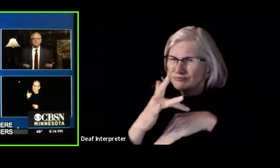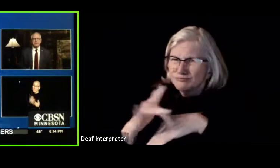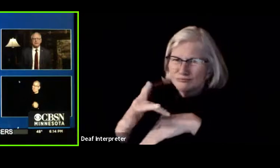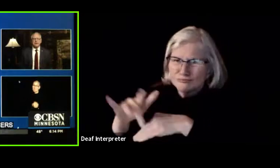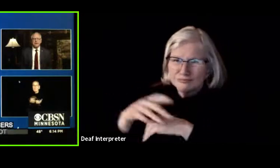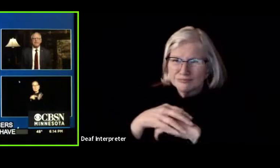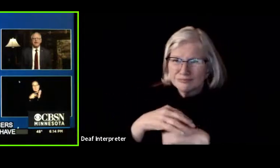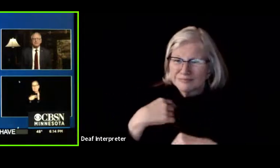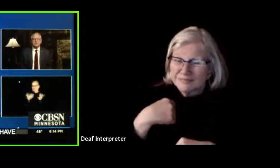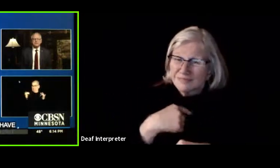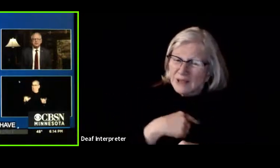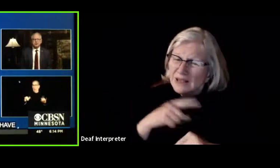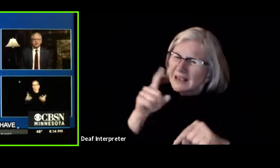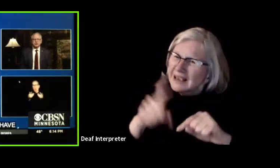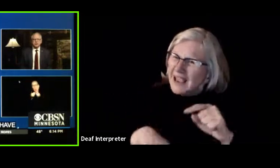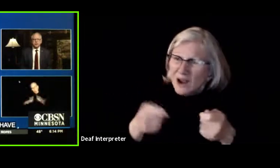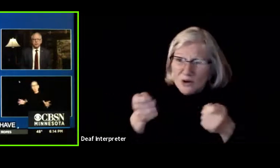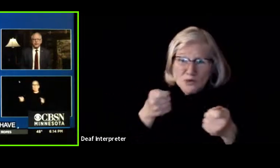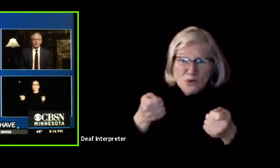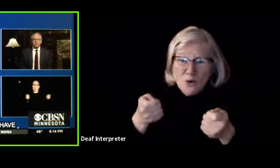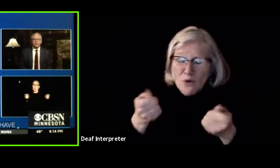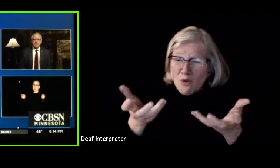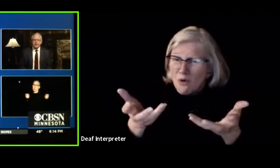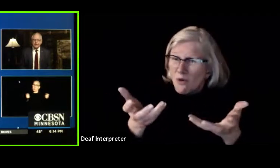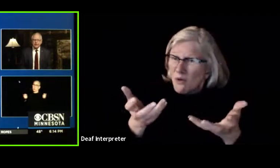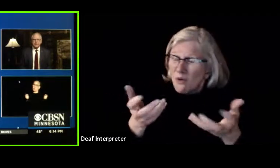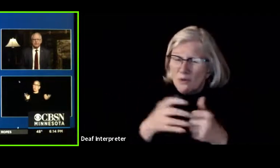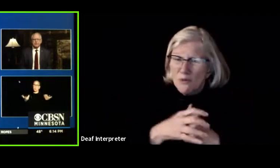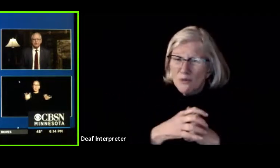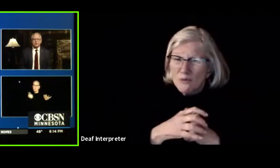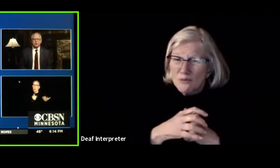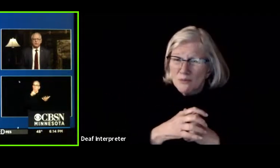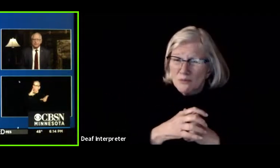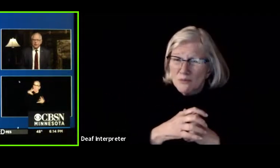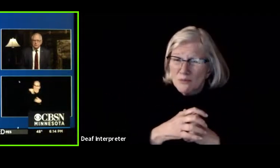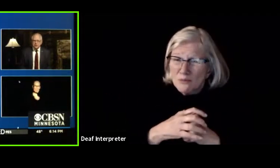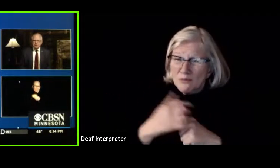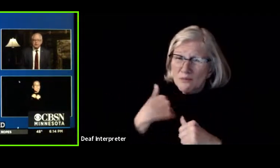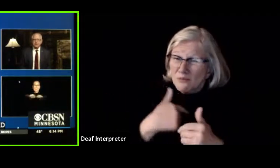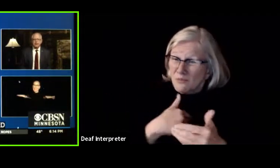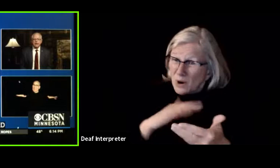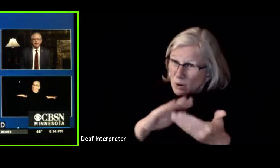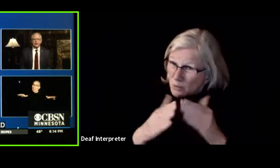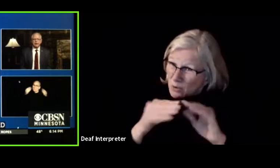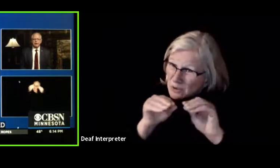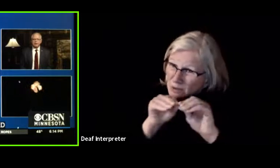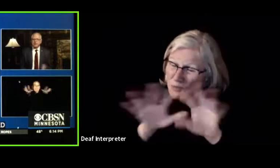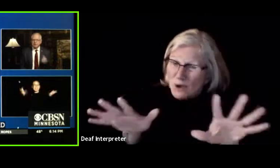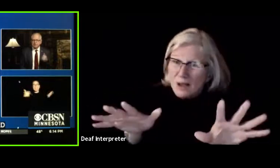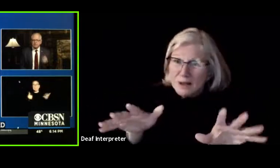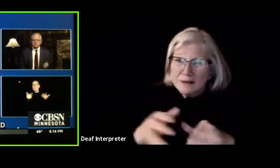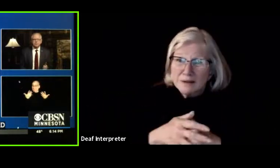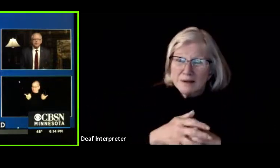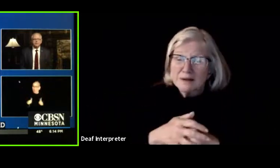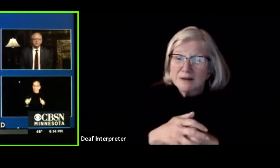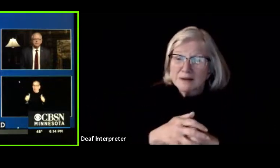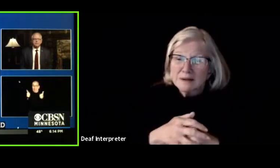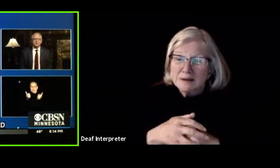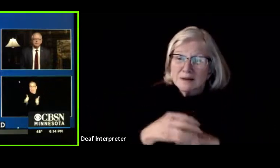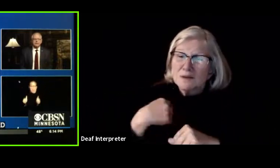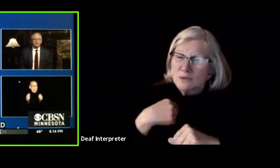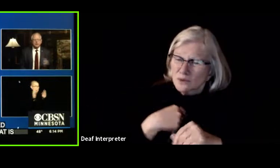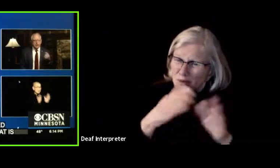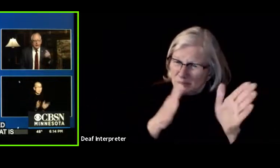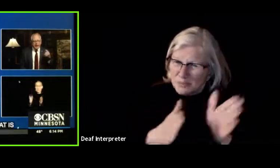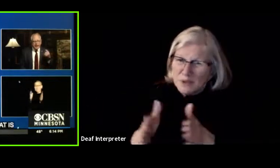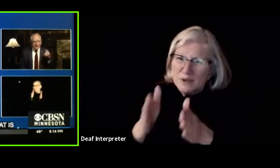spread means. And that's the situation that we're in. And again, we've done much to prepare. We've done much to prepare for